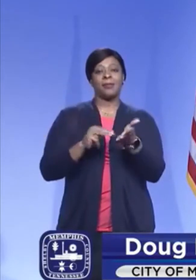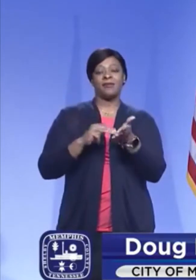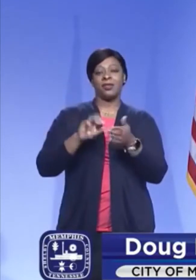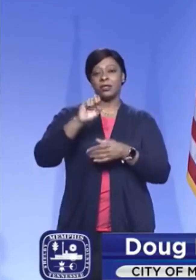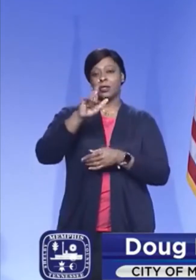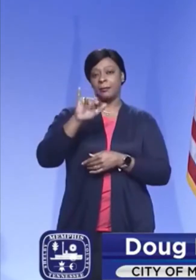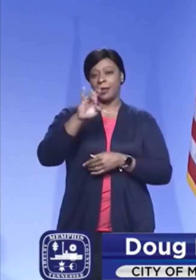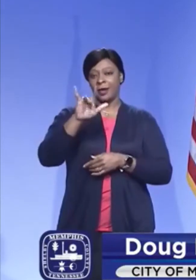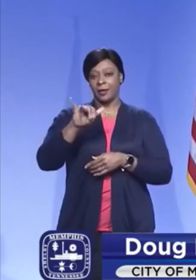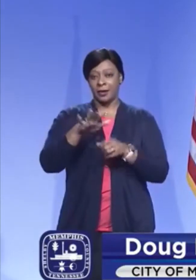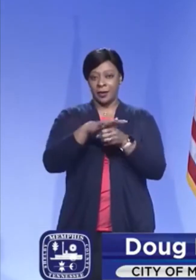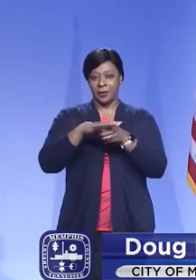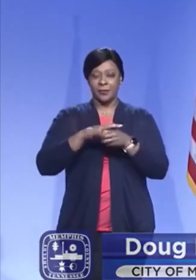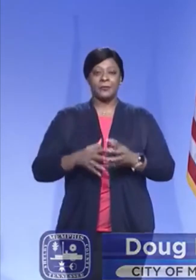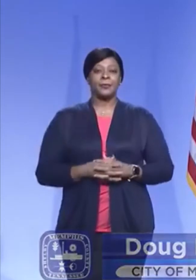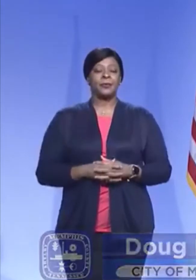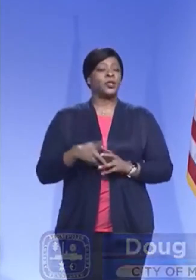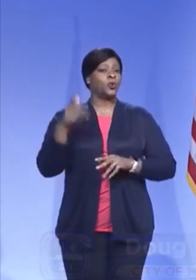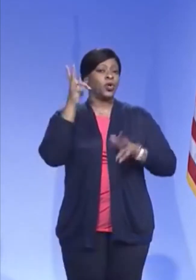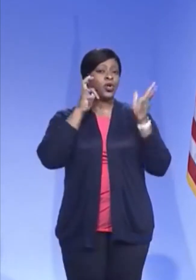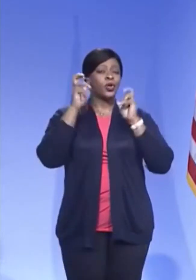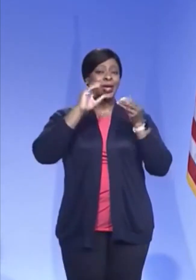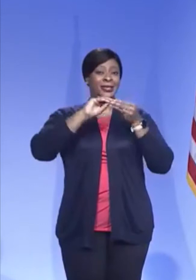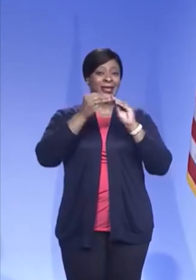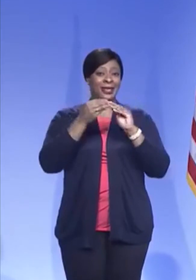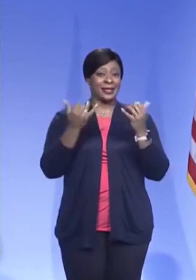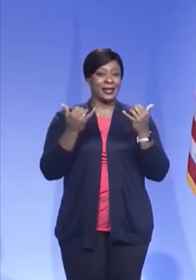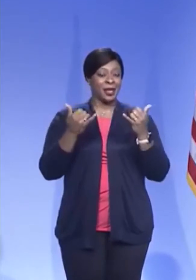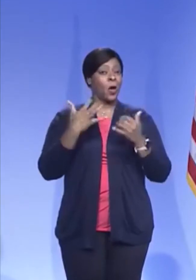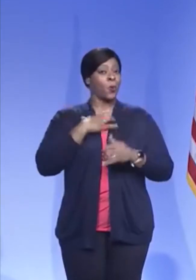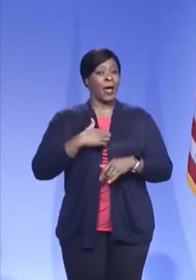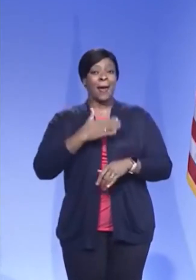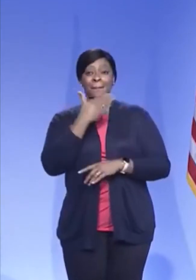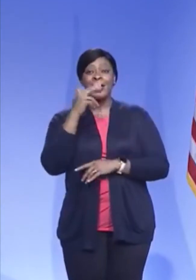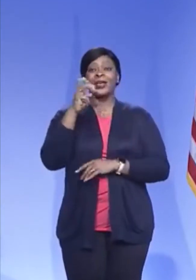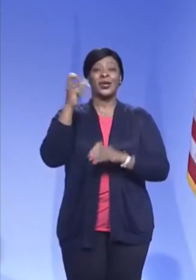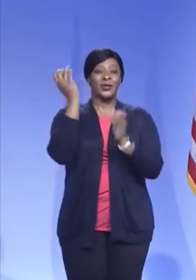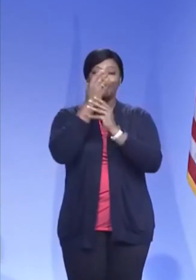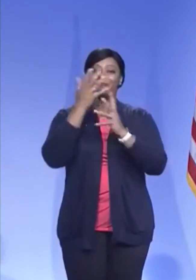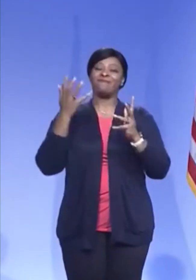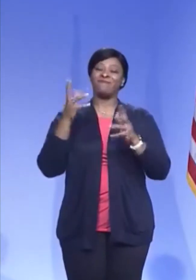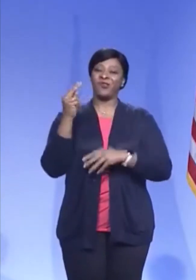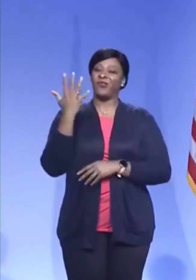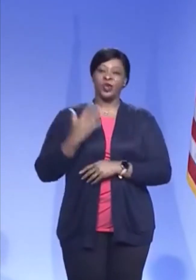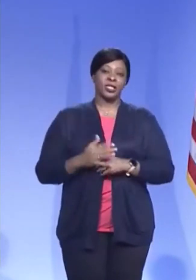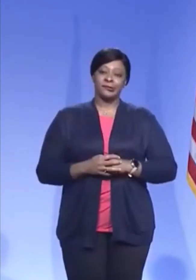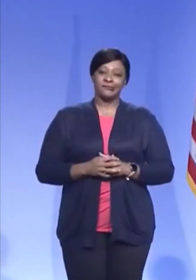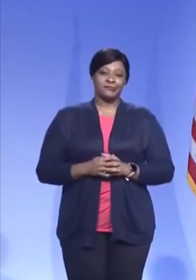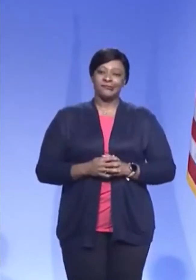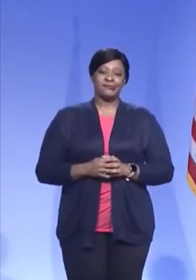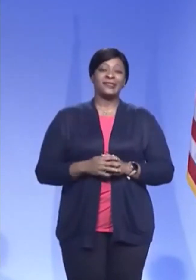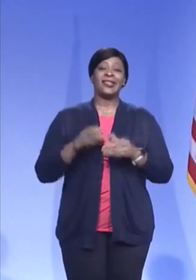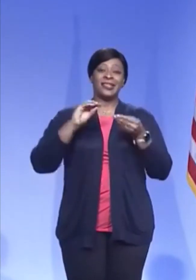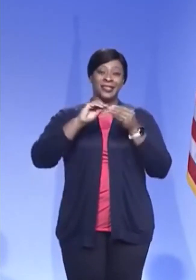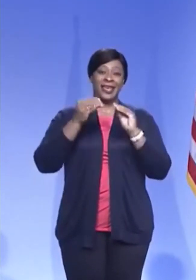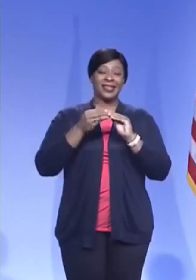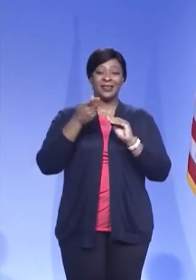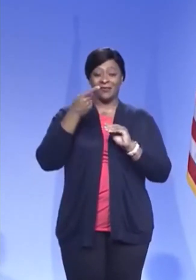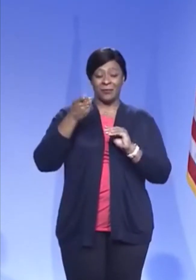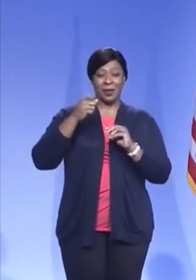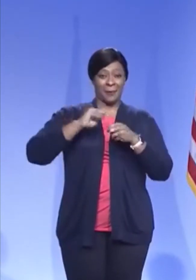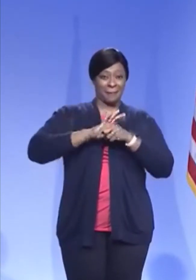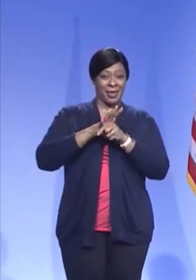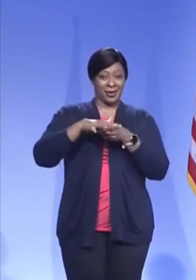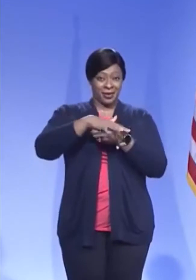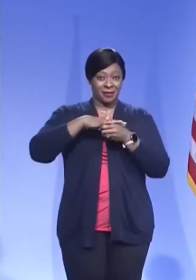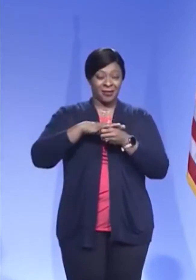Shelby County. You're going to hear some data today, folks, and I wish I had better news to report, but unfortunately, the status of the pandemic in our county